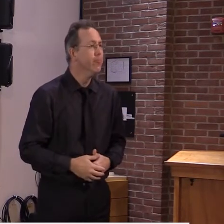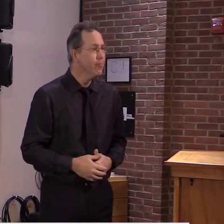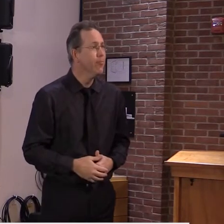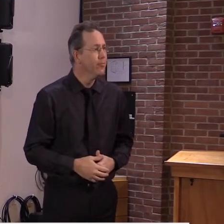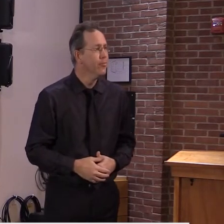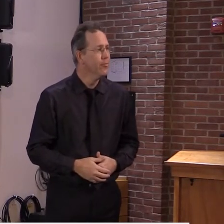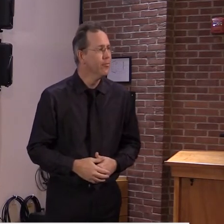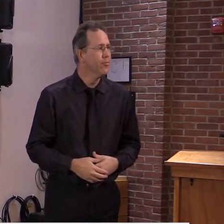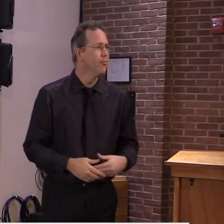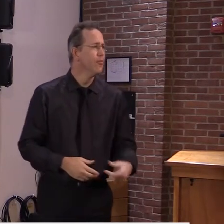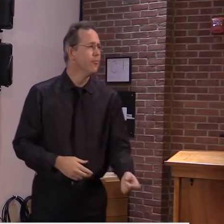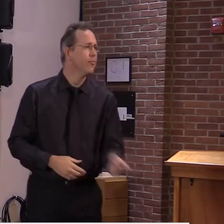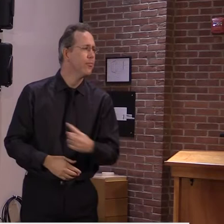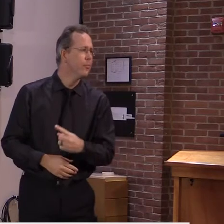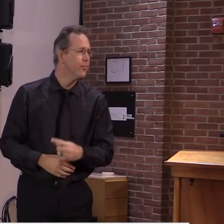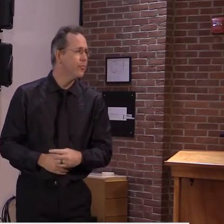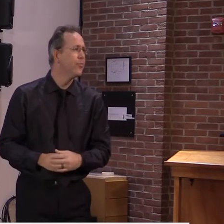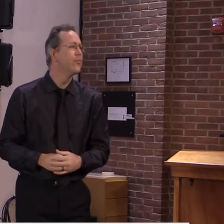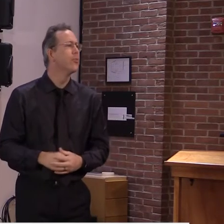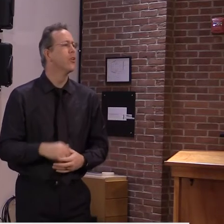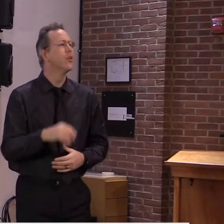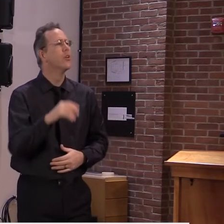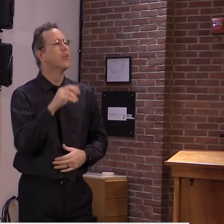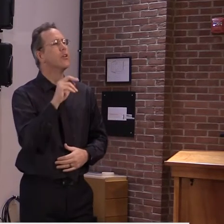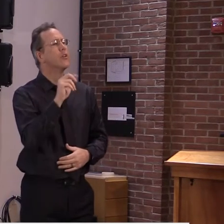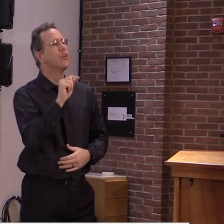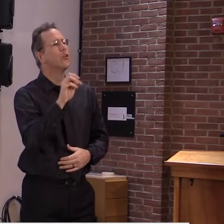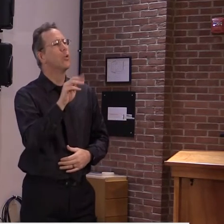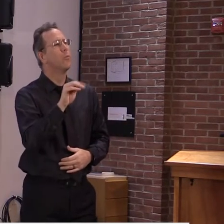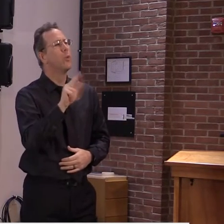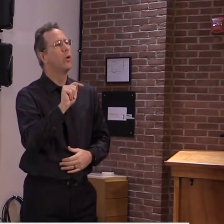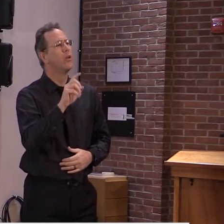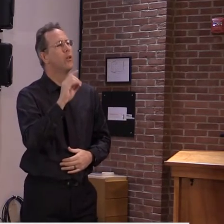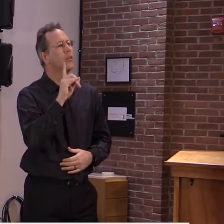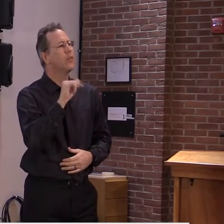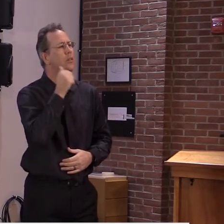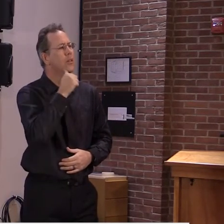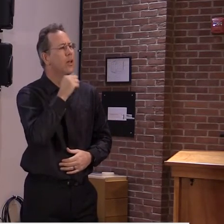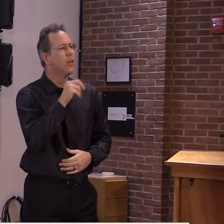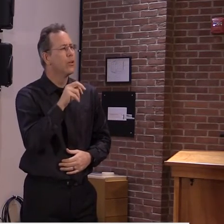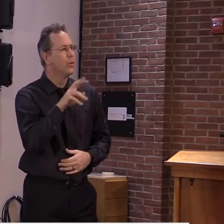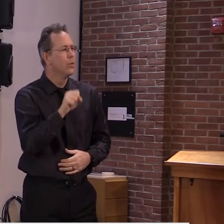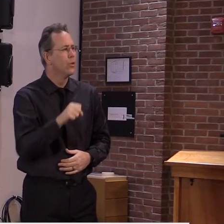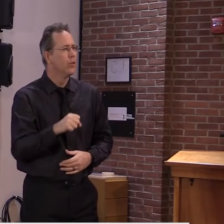Yes, good morning. No questions. I just hope you have a great holiday. Thank you, Chris.